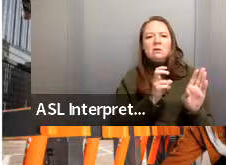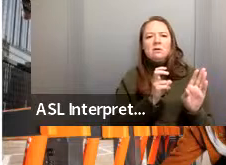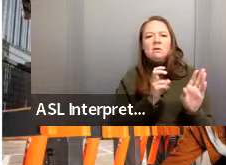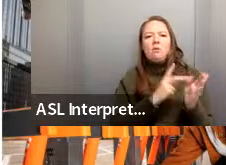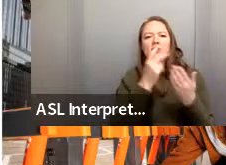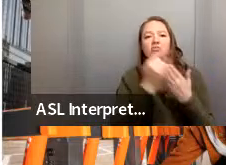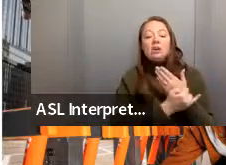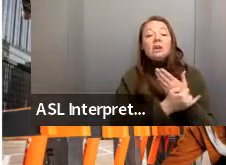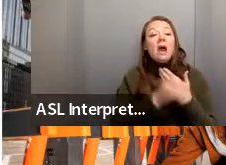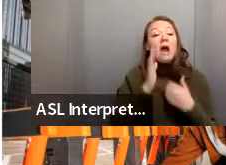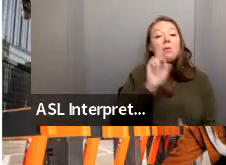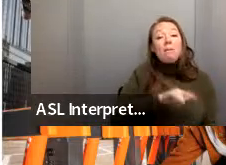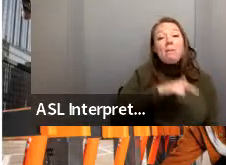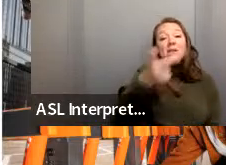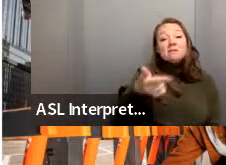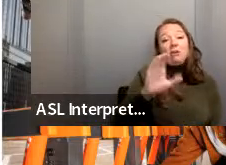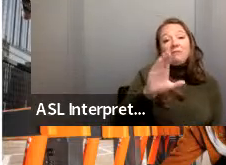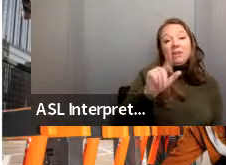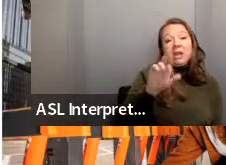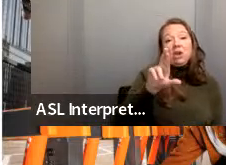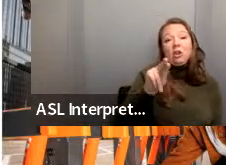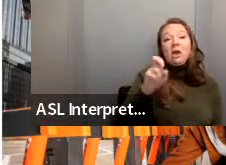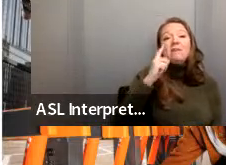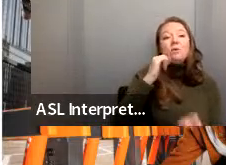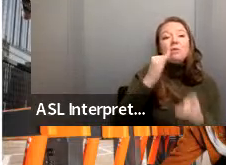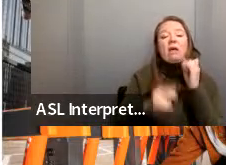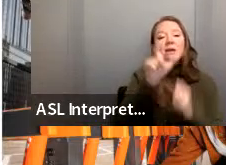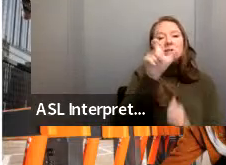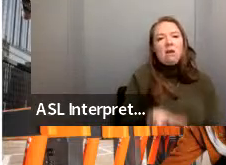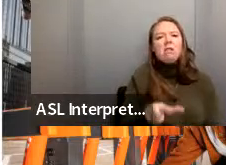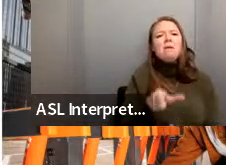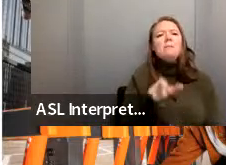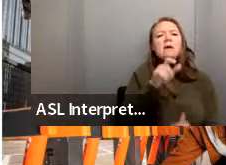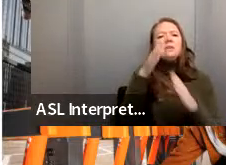the last column, which starts what's next.